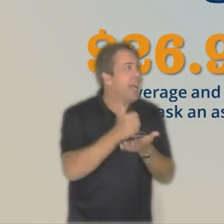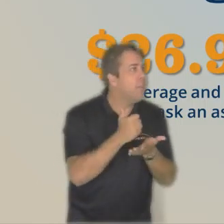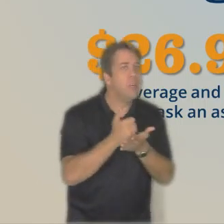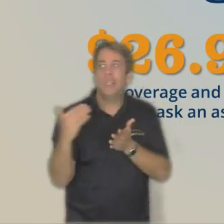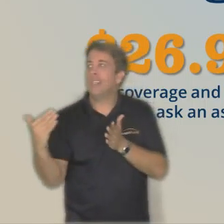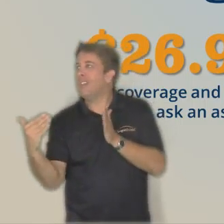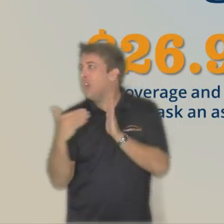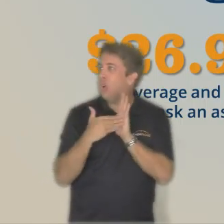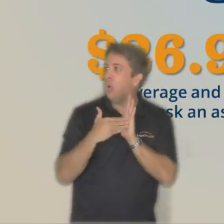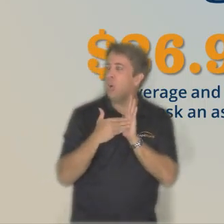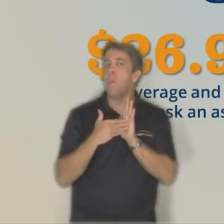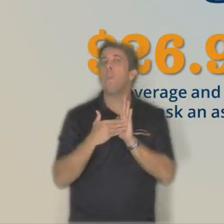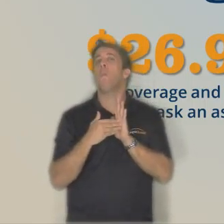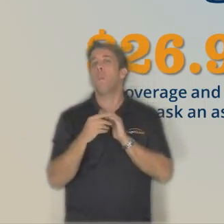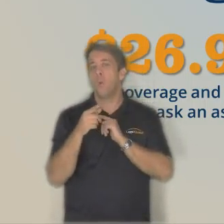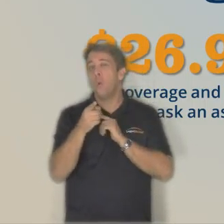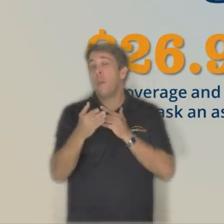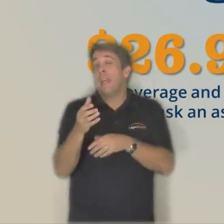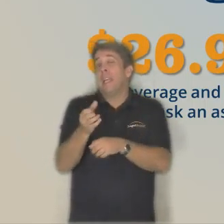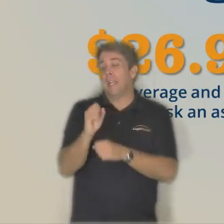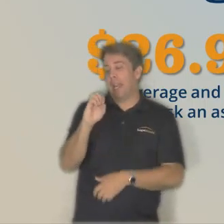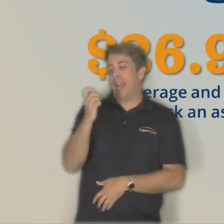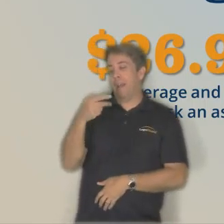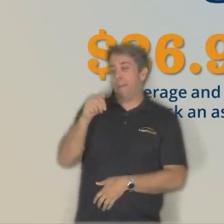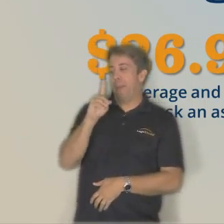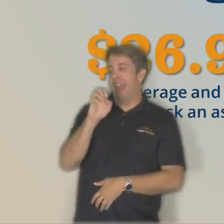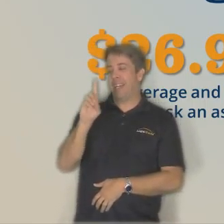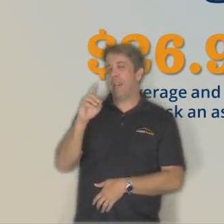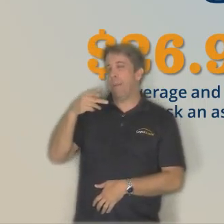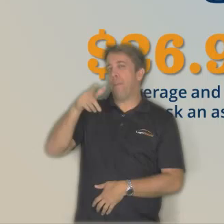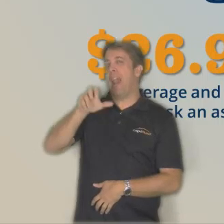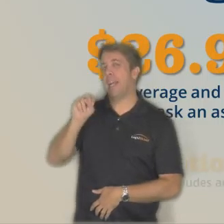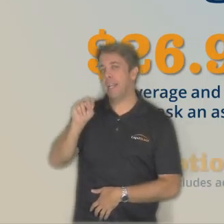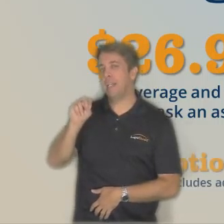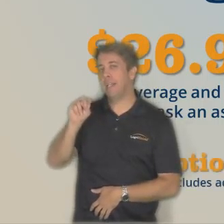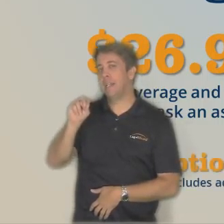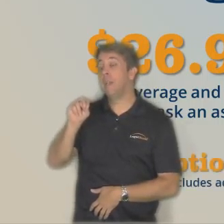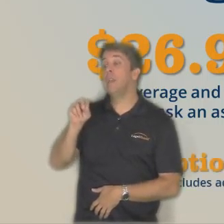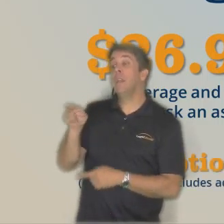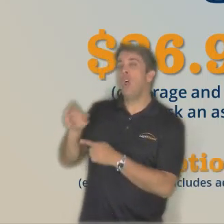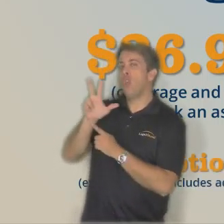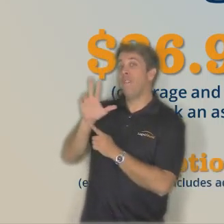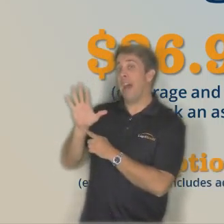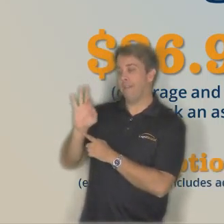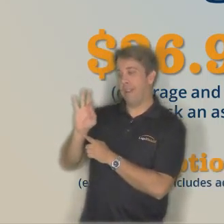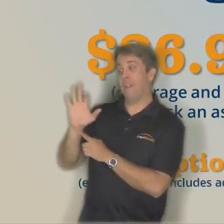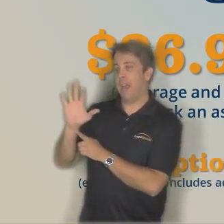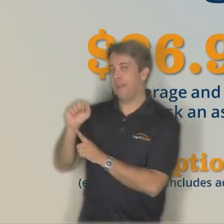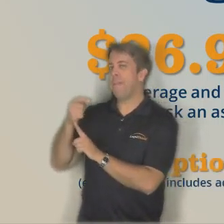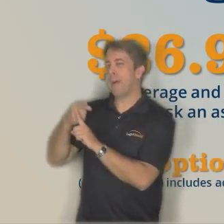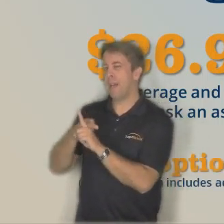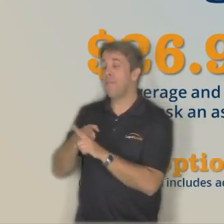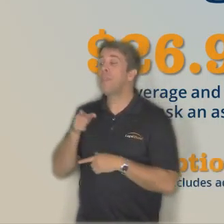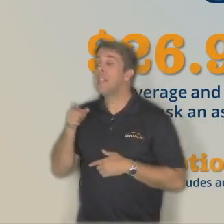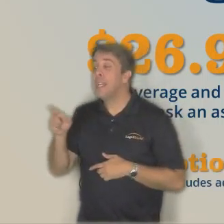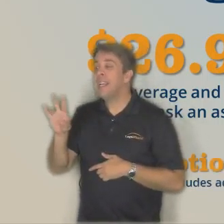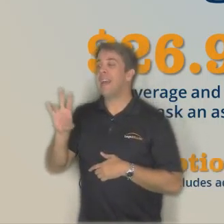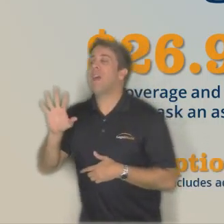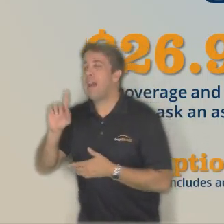is, or that you might ever be sued, you should consider our expanded plan for only $9 more. This will give you